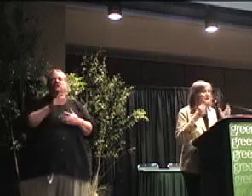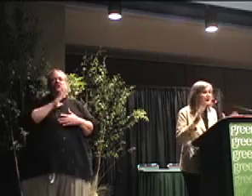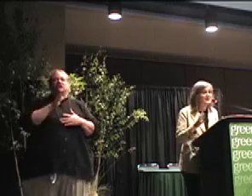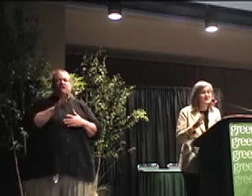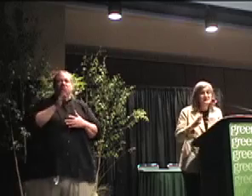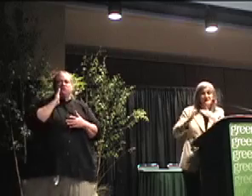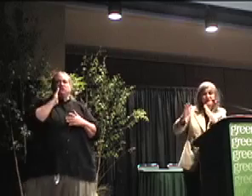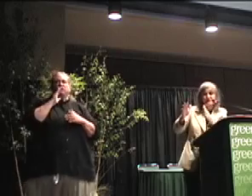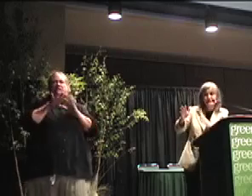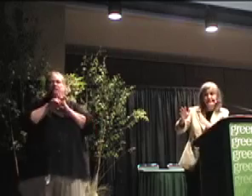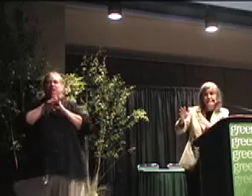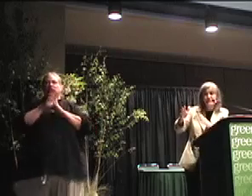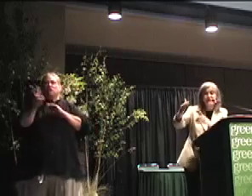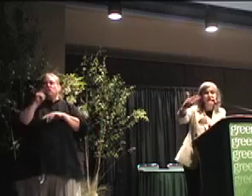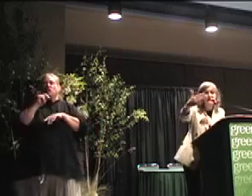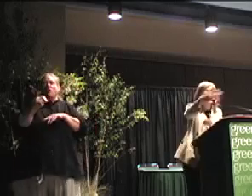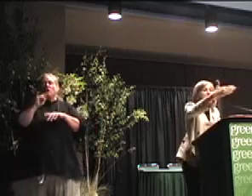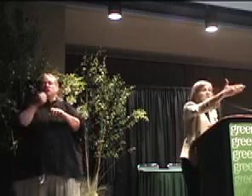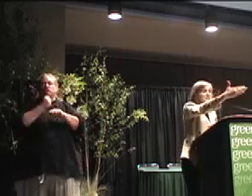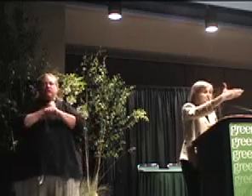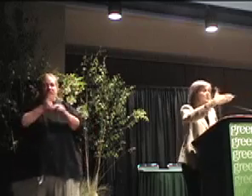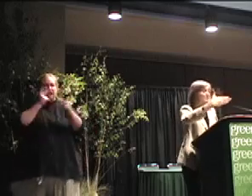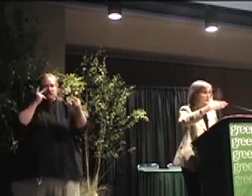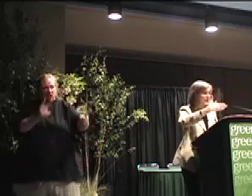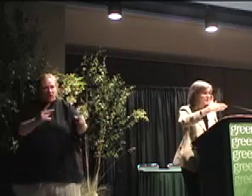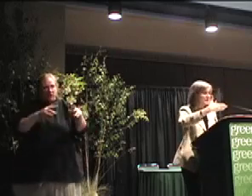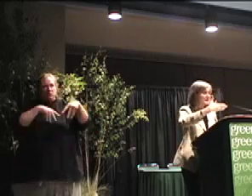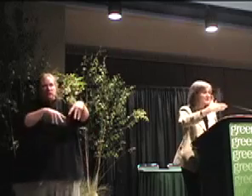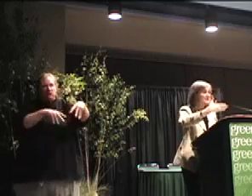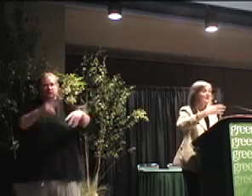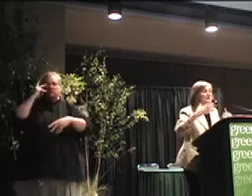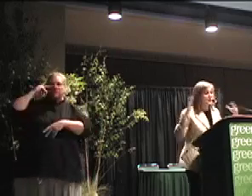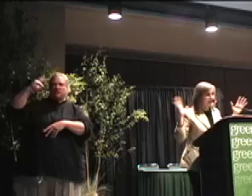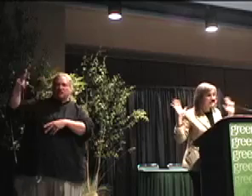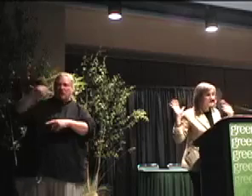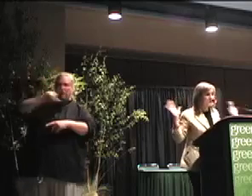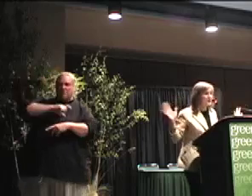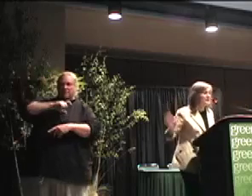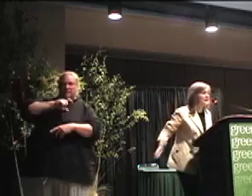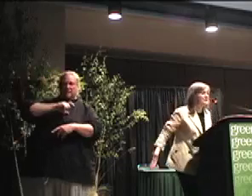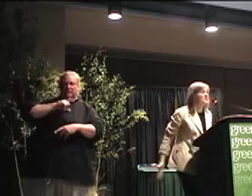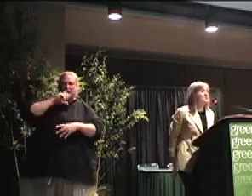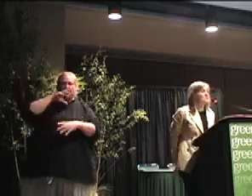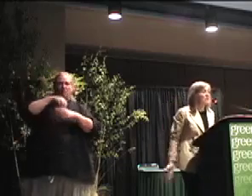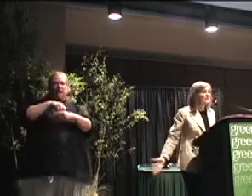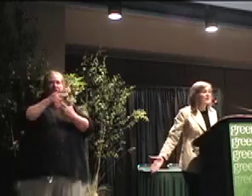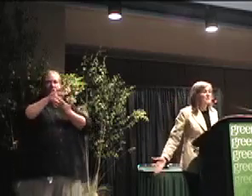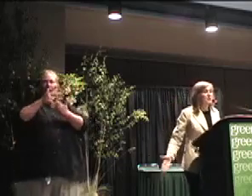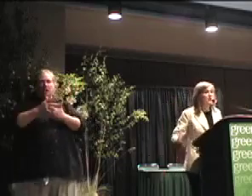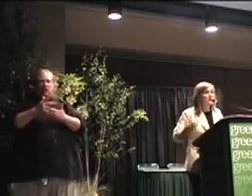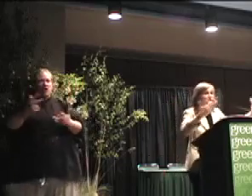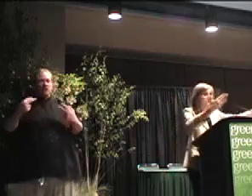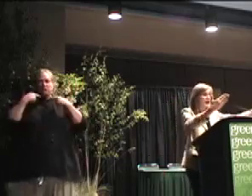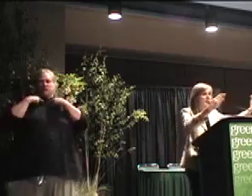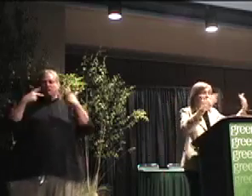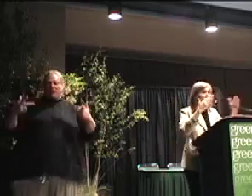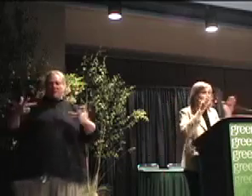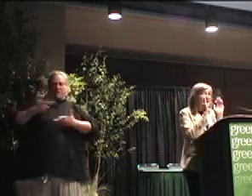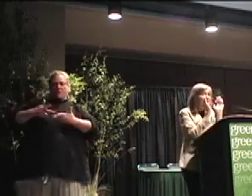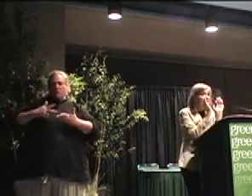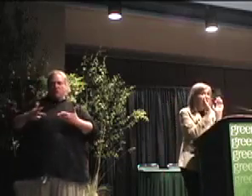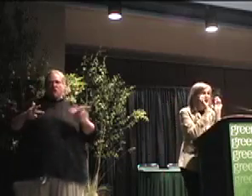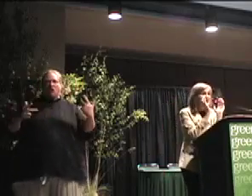arrest. They got downstairs. They saw some protesters. They saw the riot police. They were in this parking lot. She was trapped by parked cars. The